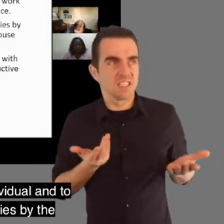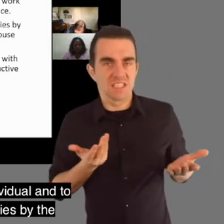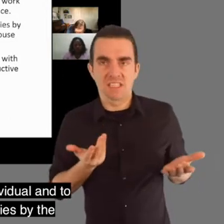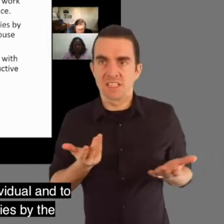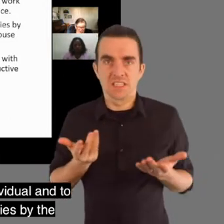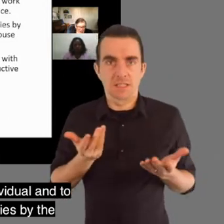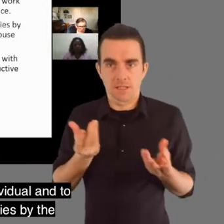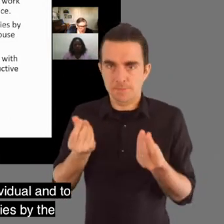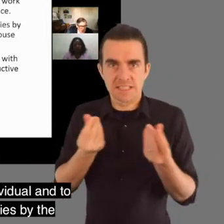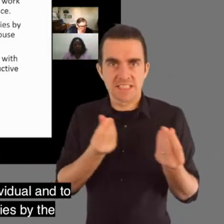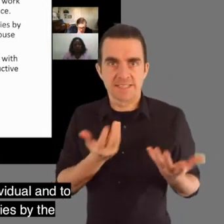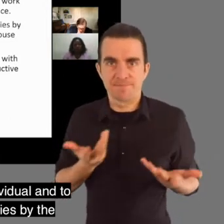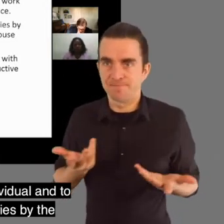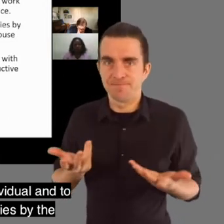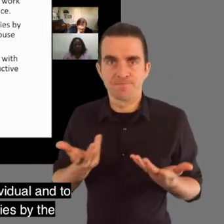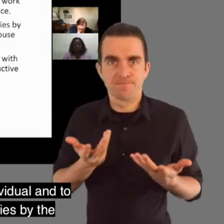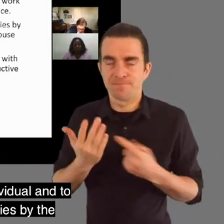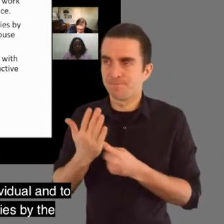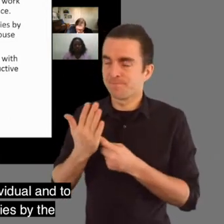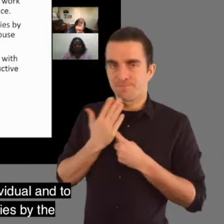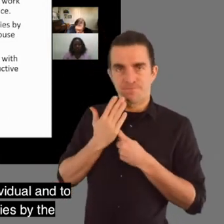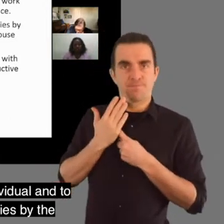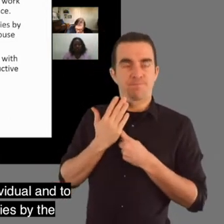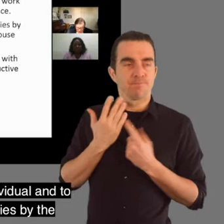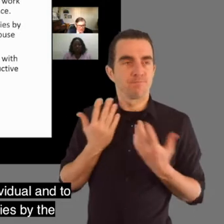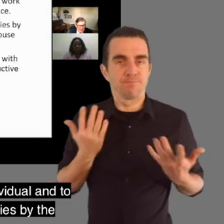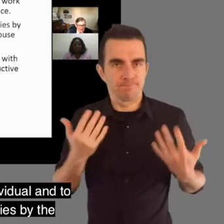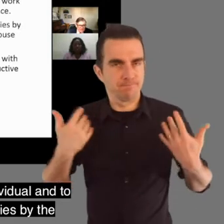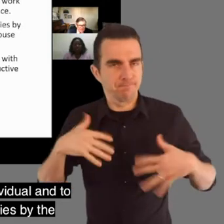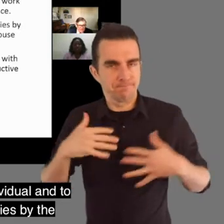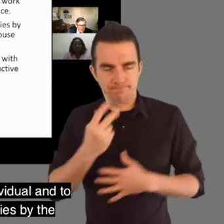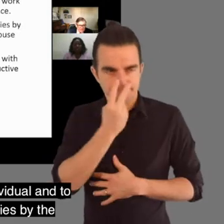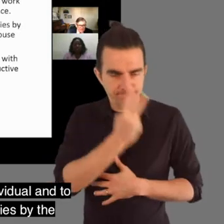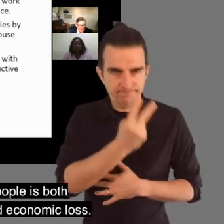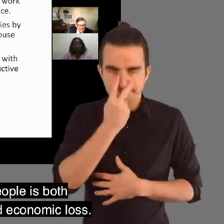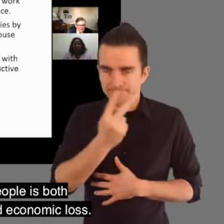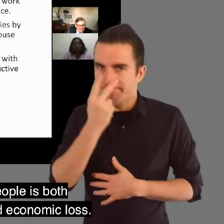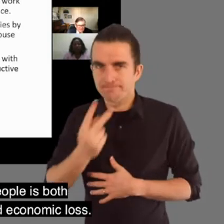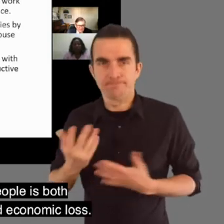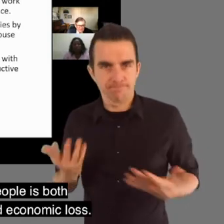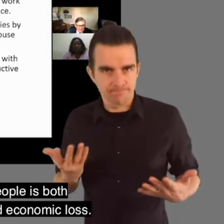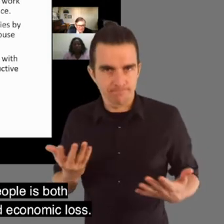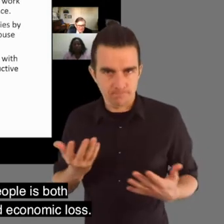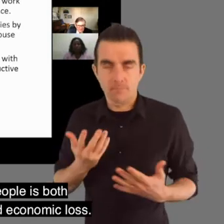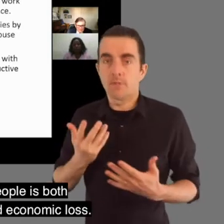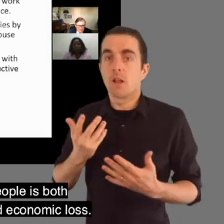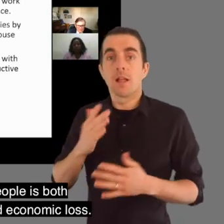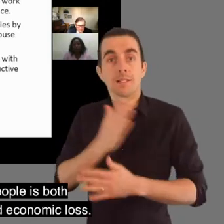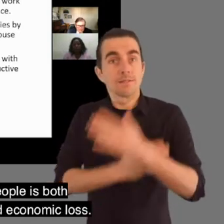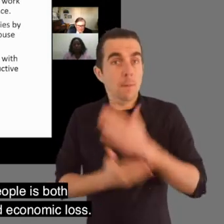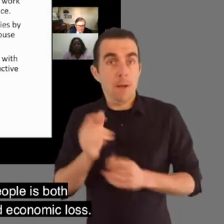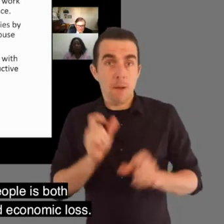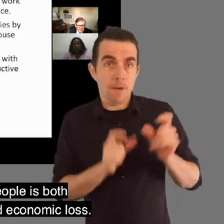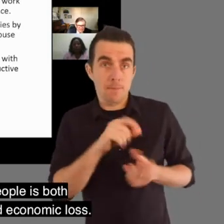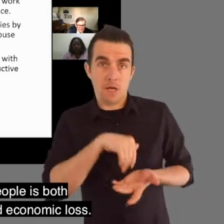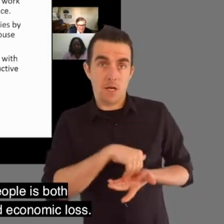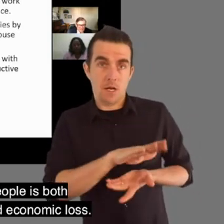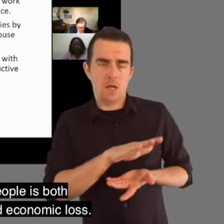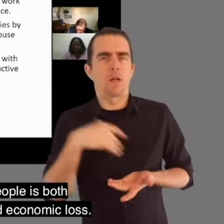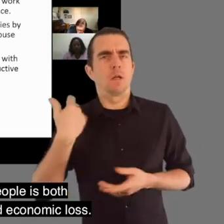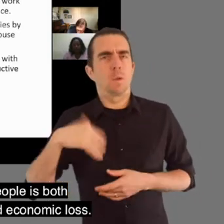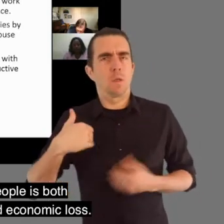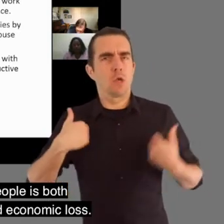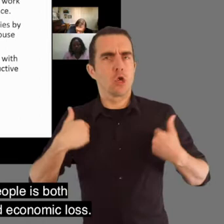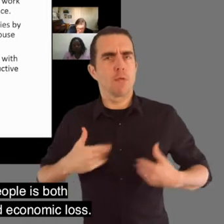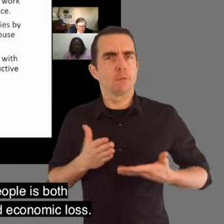the individual and to the economies of their countries by the non-engagement of disabled people is both an ongoing